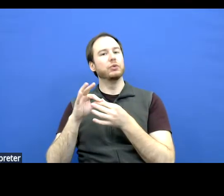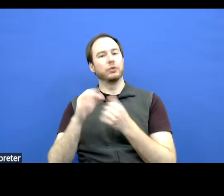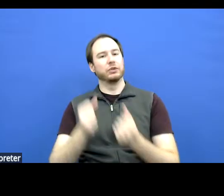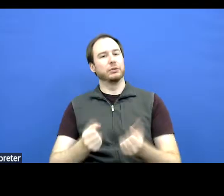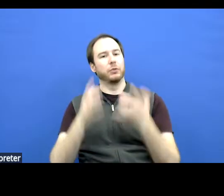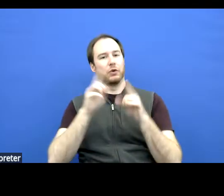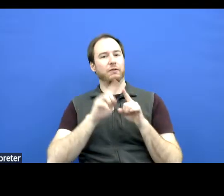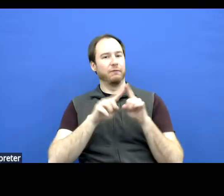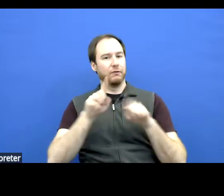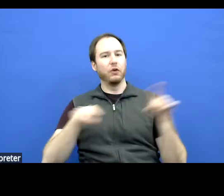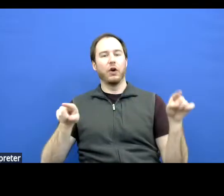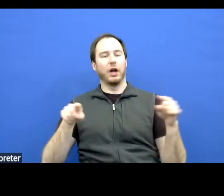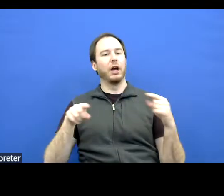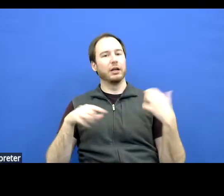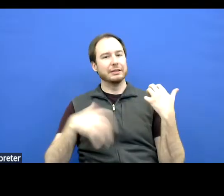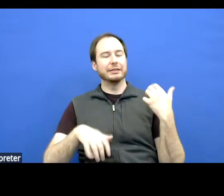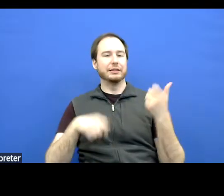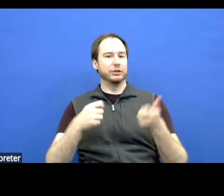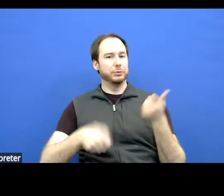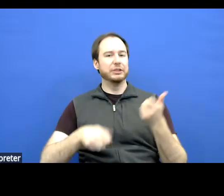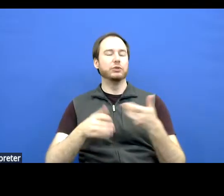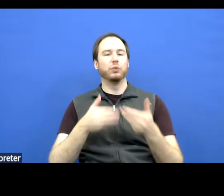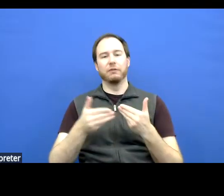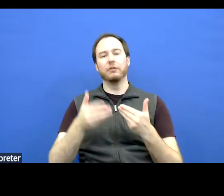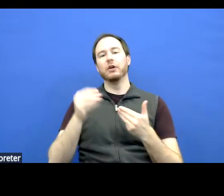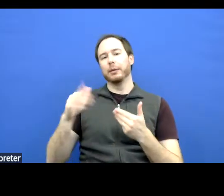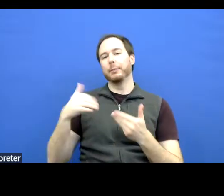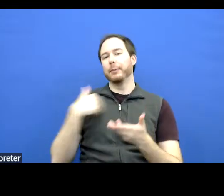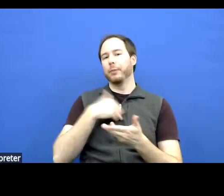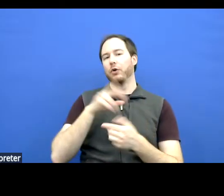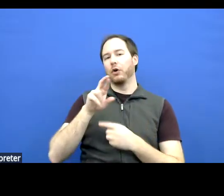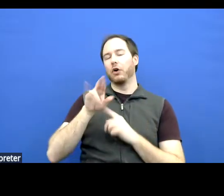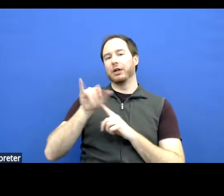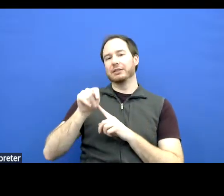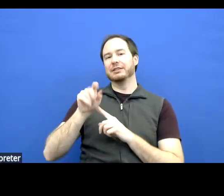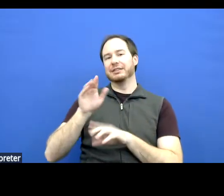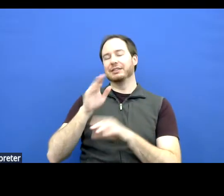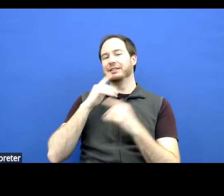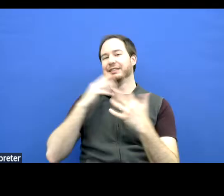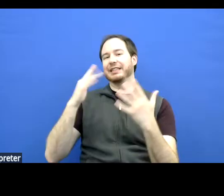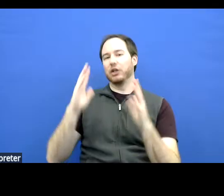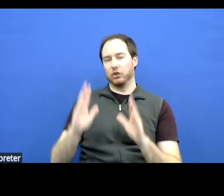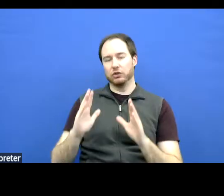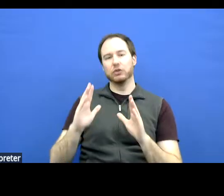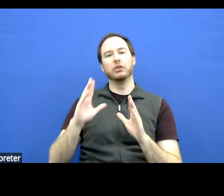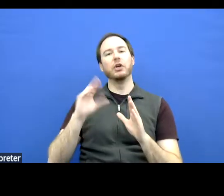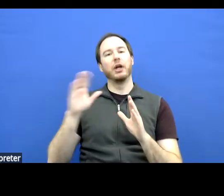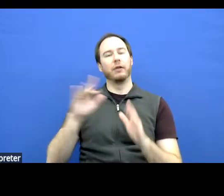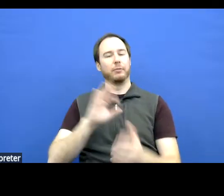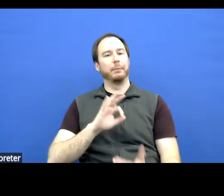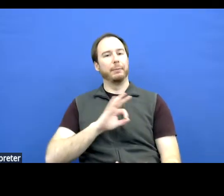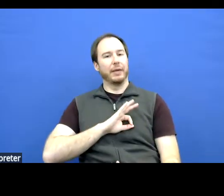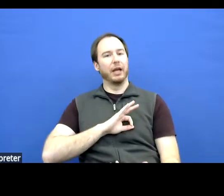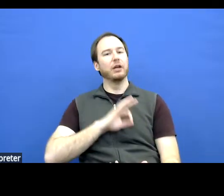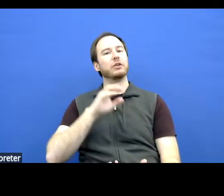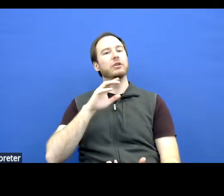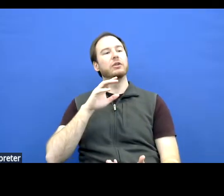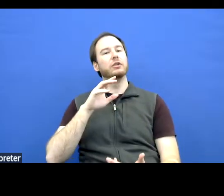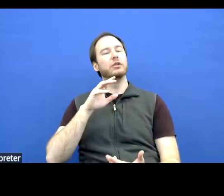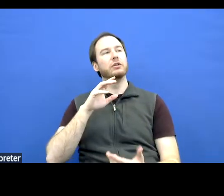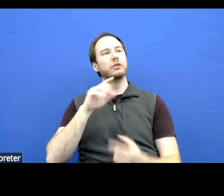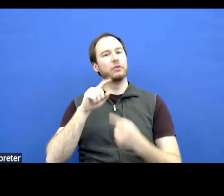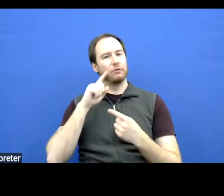multiple instruments, and is a member of the RH Singers, and a badge in